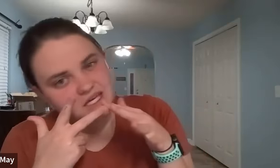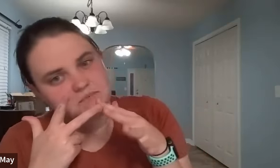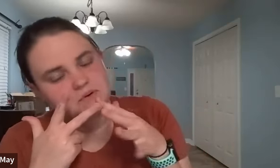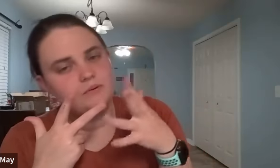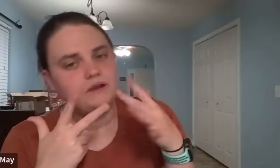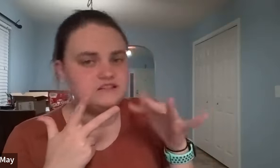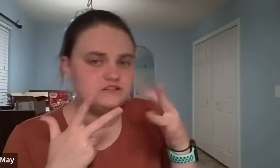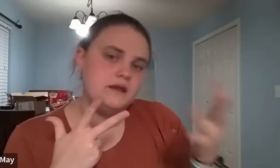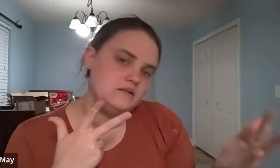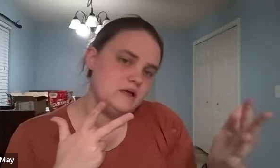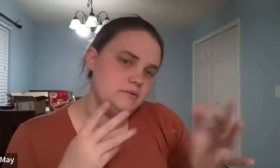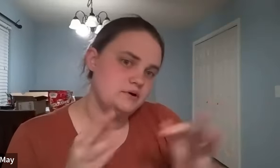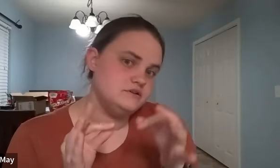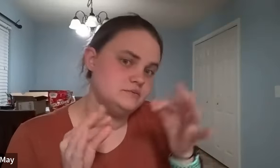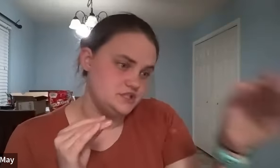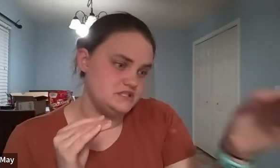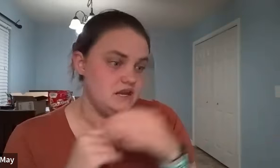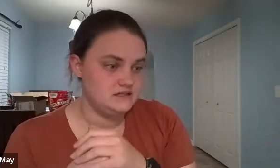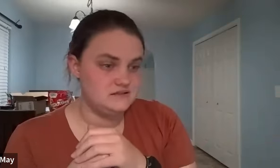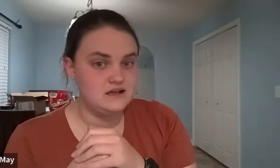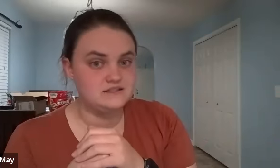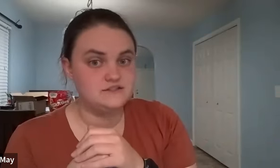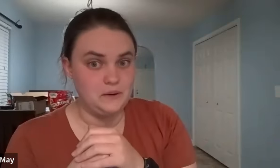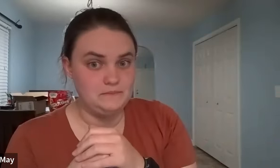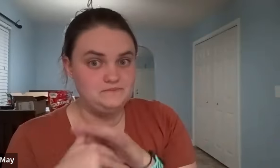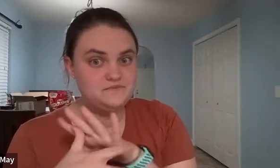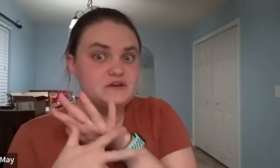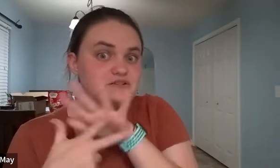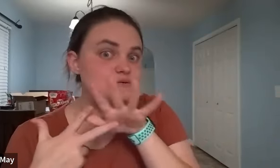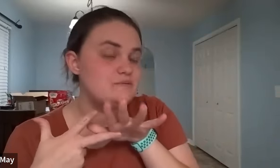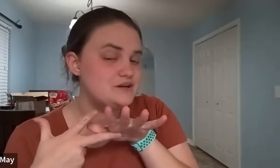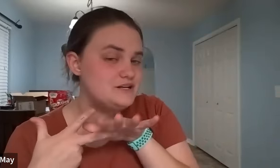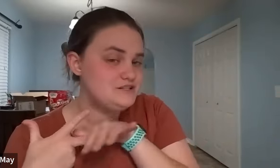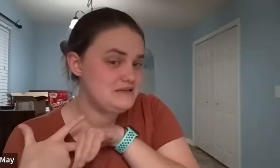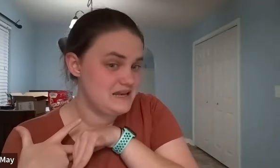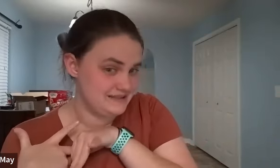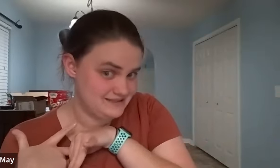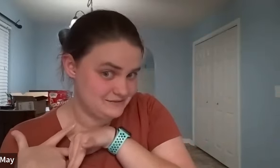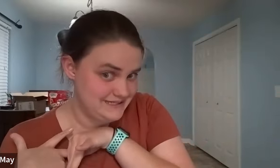keep, or we also may like push it to the next class. So those are what we're gonna do next week.